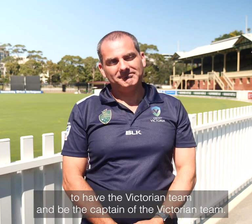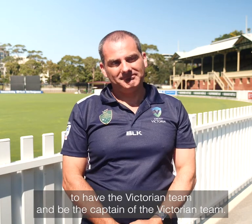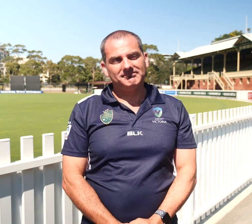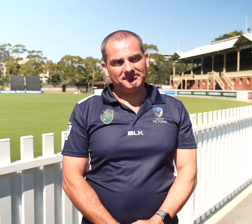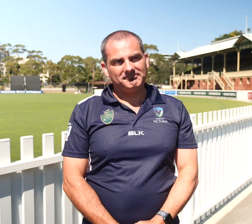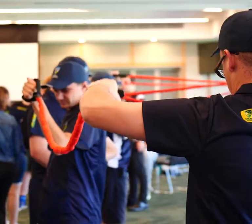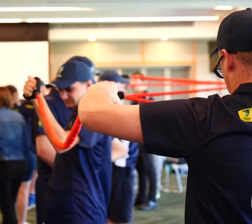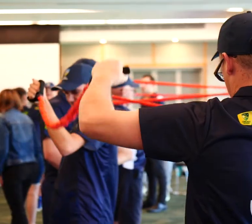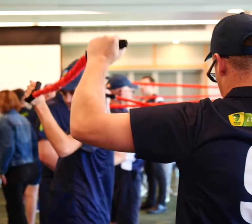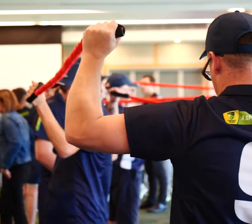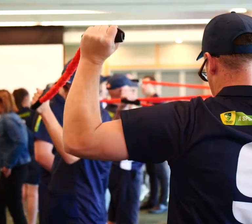team.